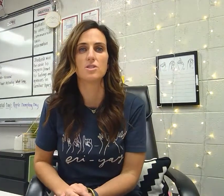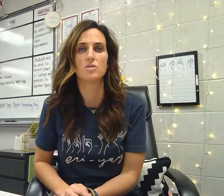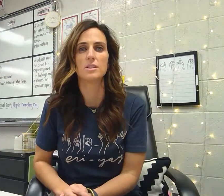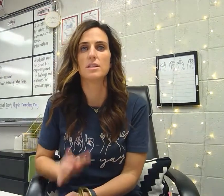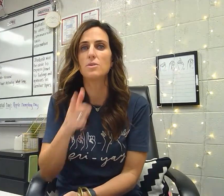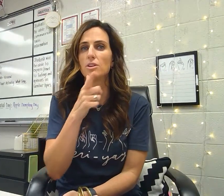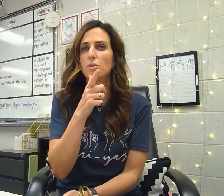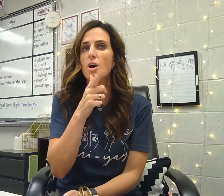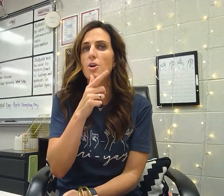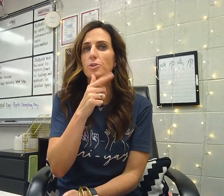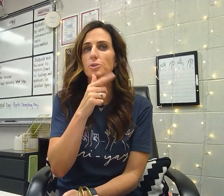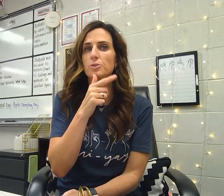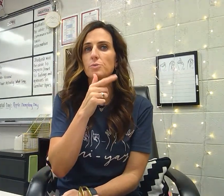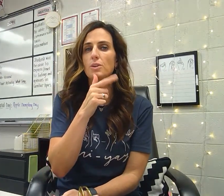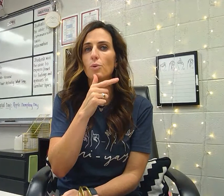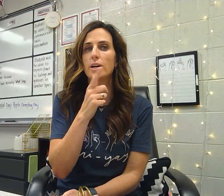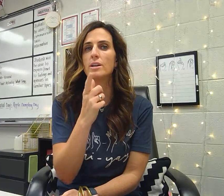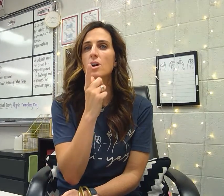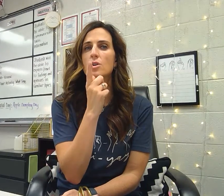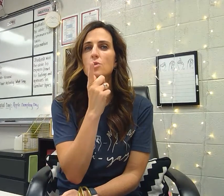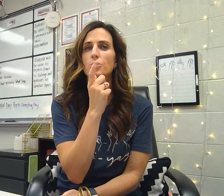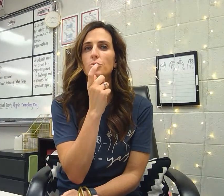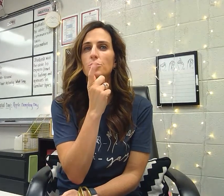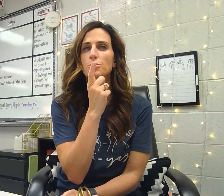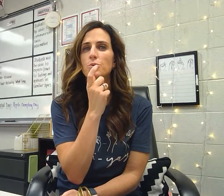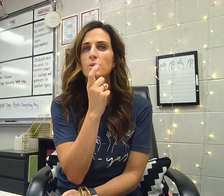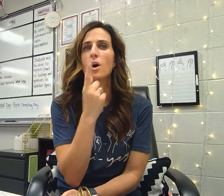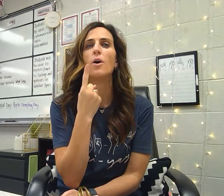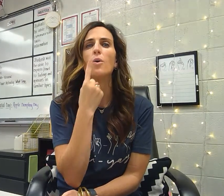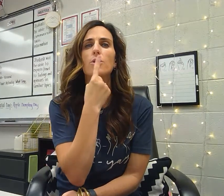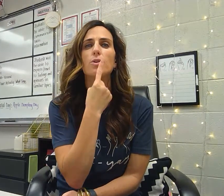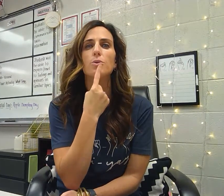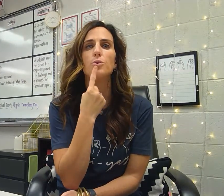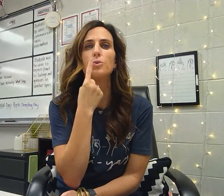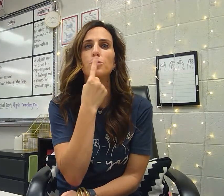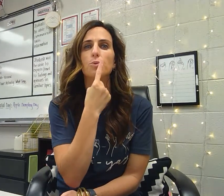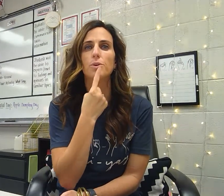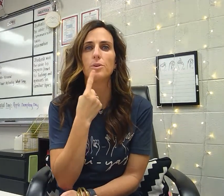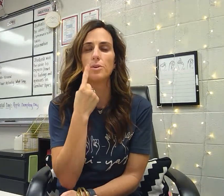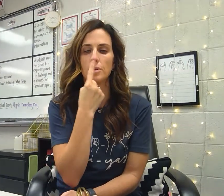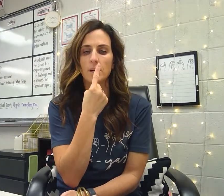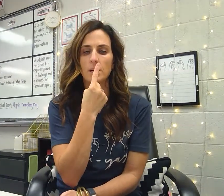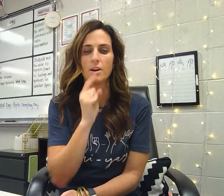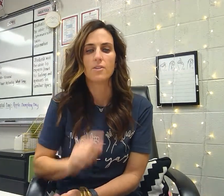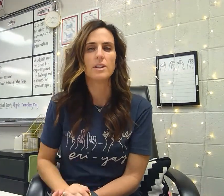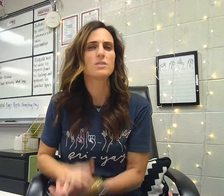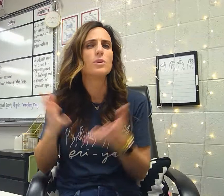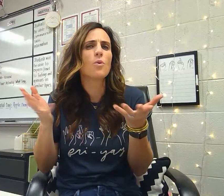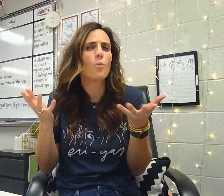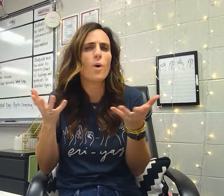you could see with who. Who being one, who or who. The next one,